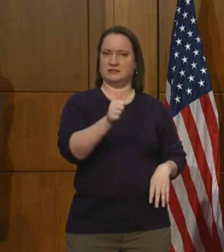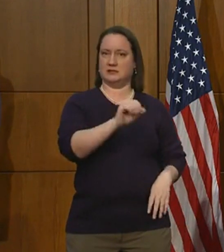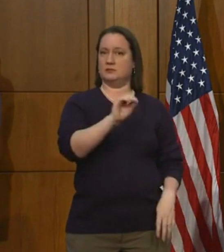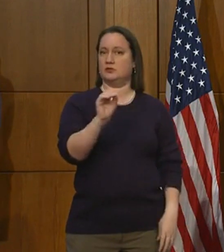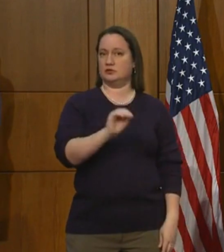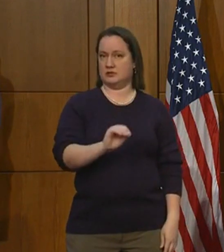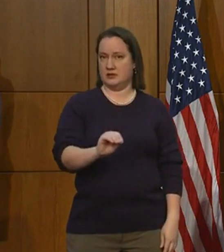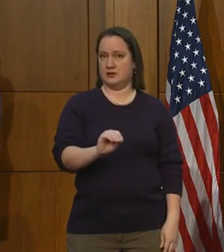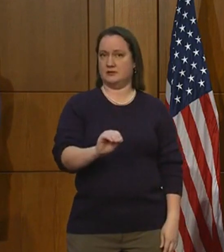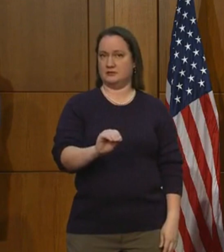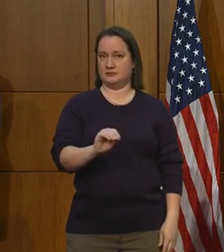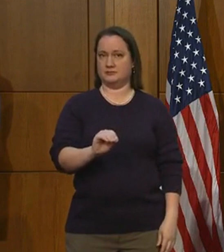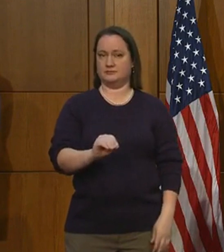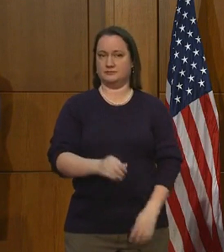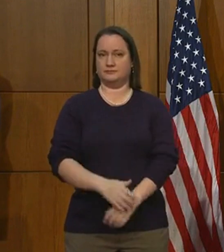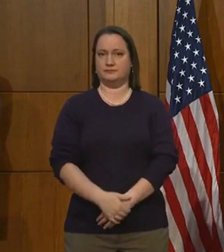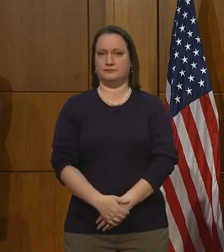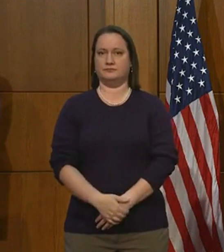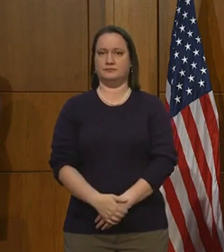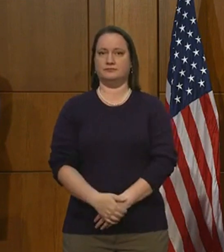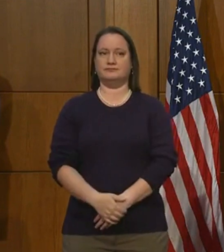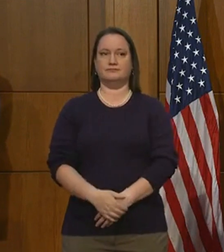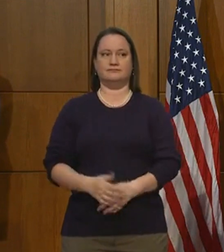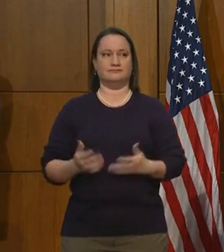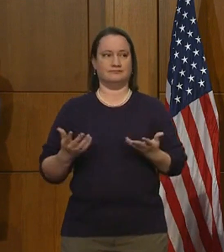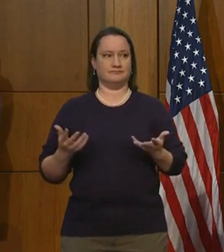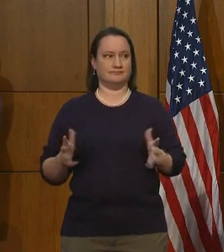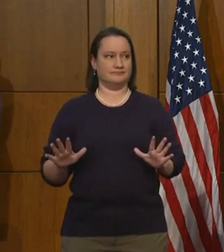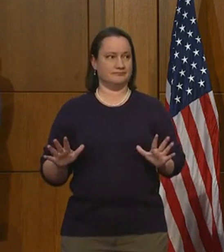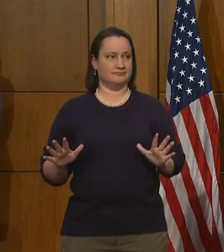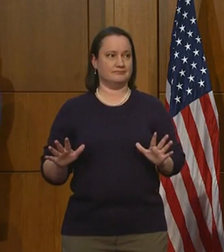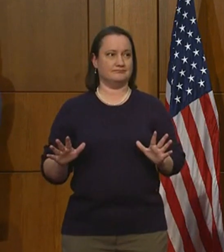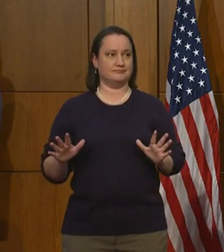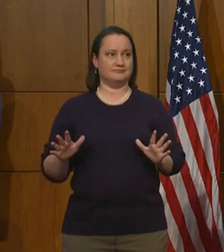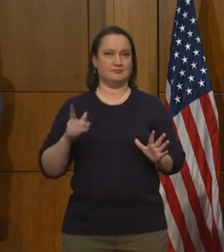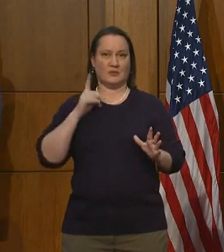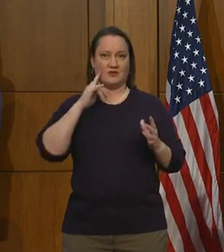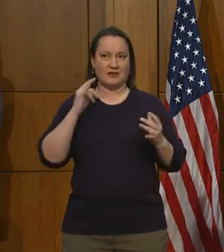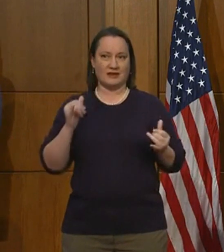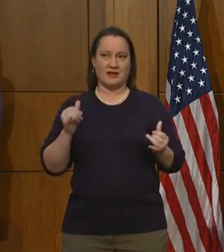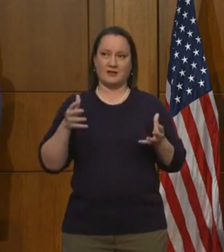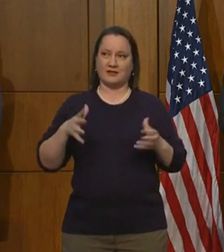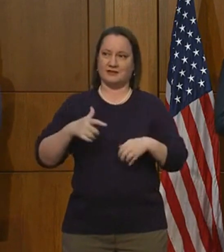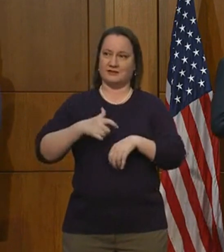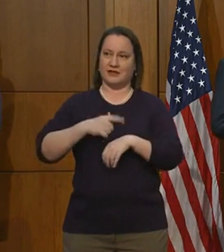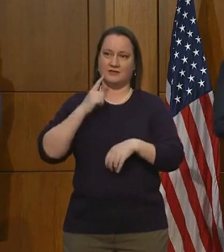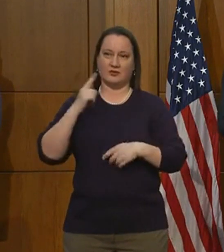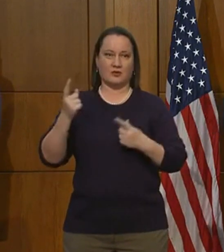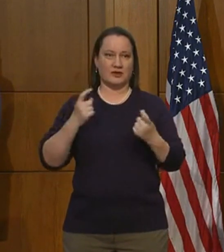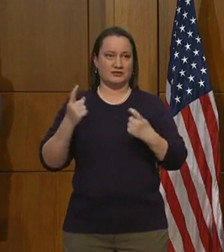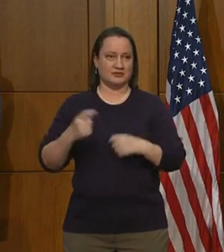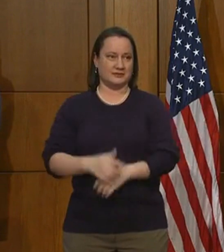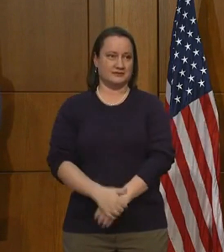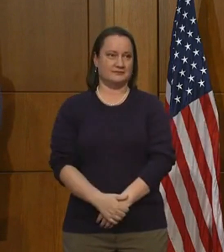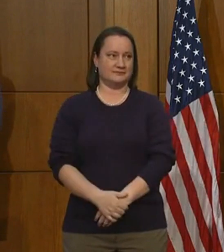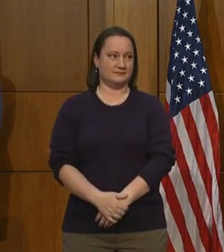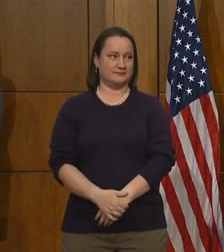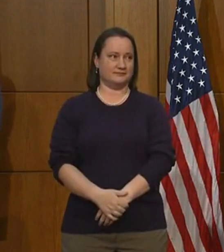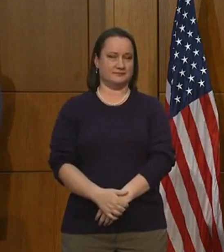10% of the cases. And I'll stop there and leave some time for questions. Thank you, Governor.